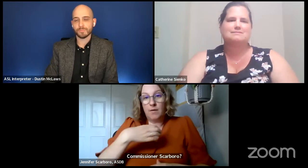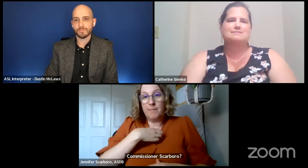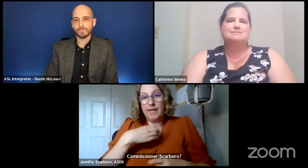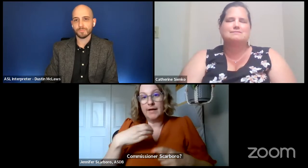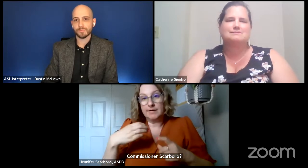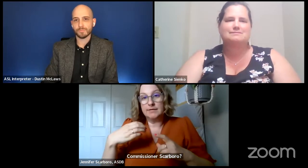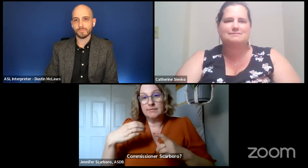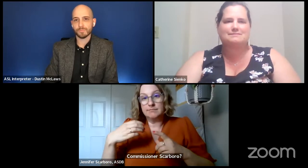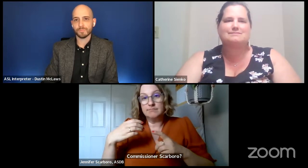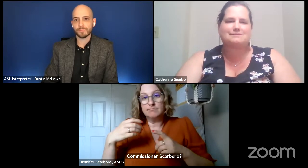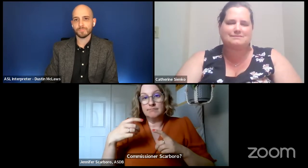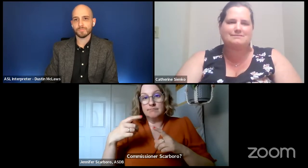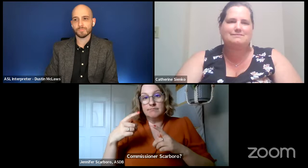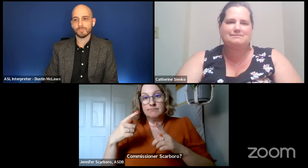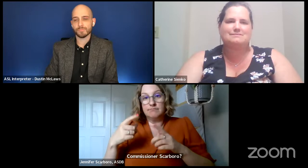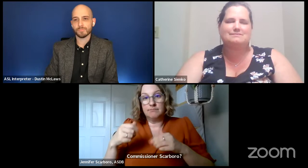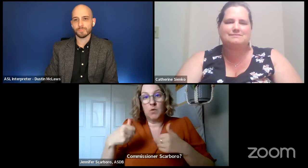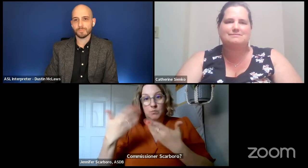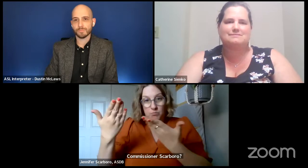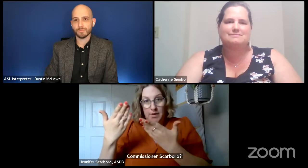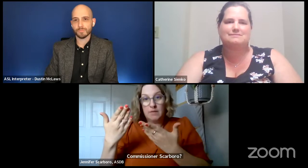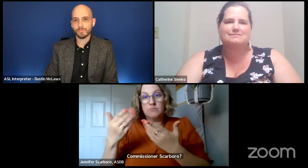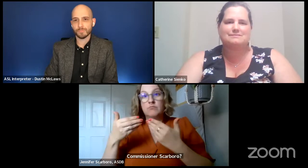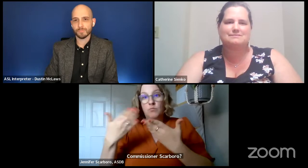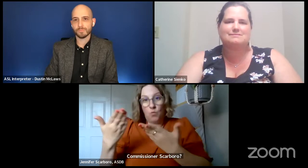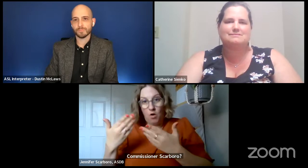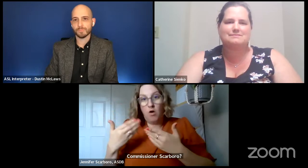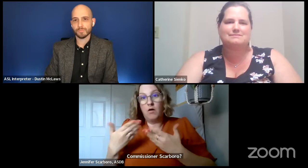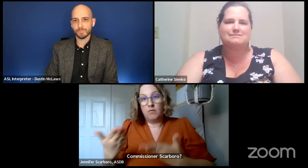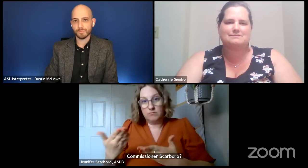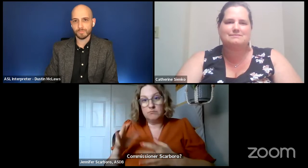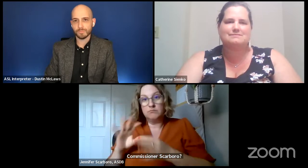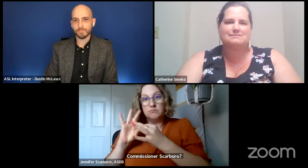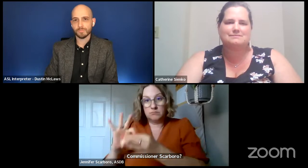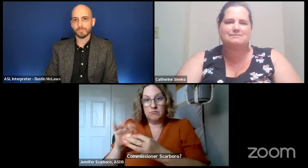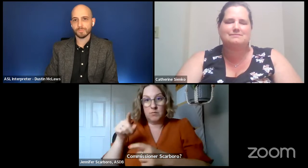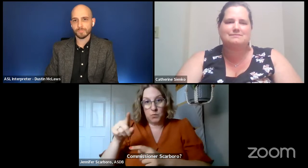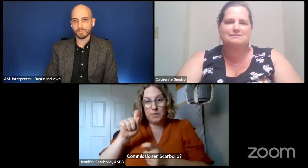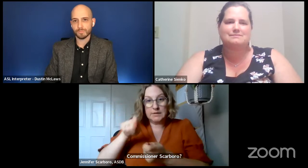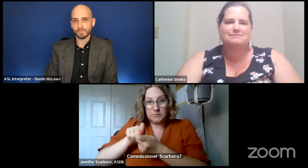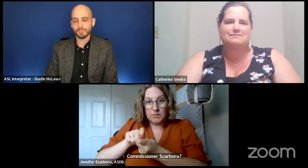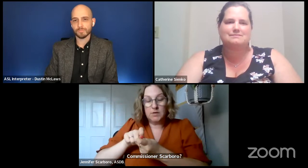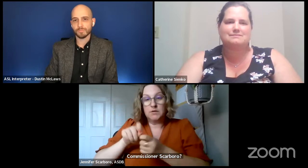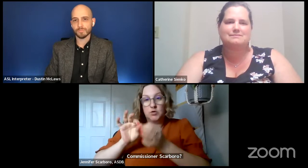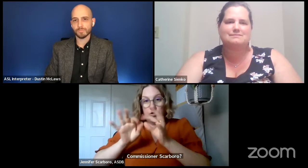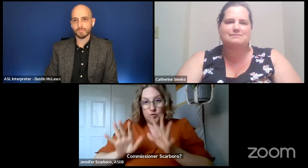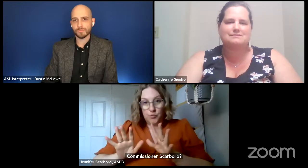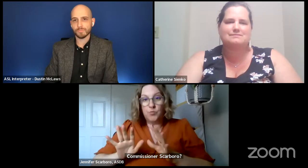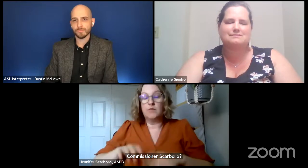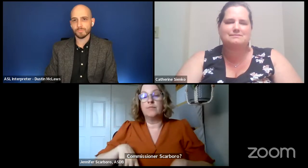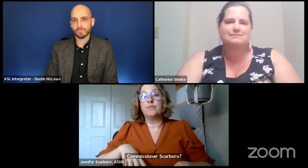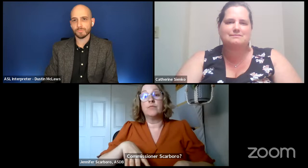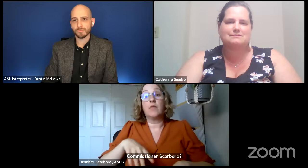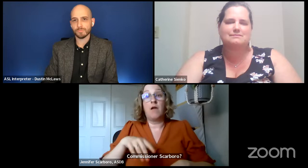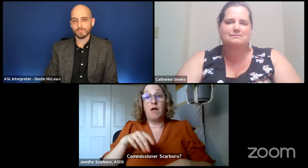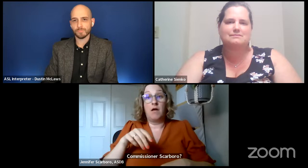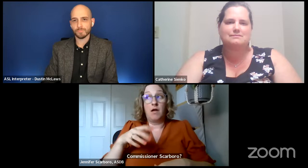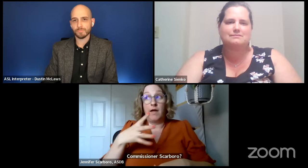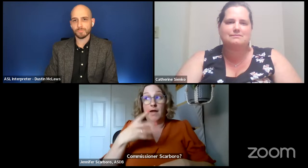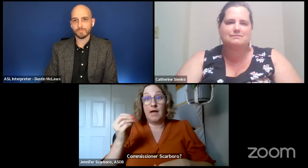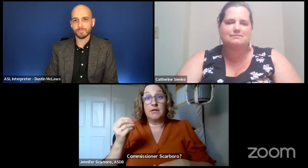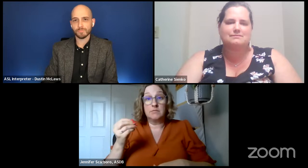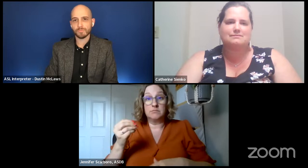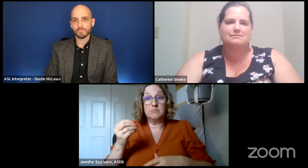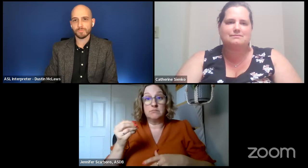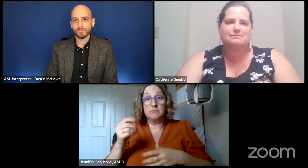it is a concern with several complaints that have been brought to the board for this